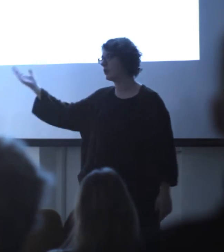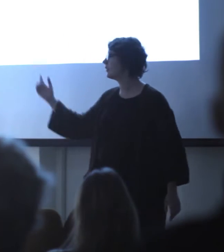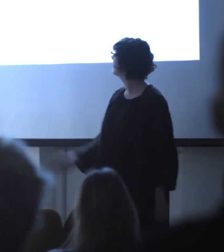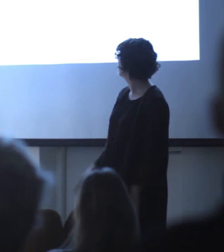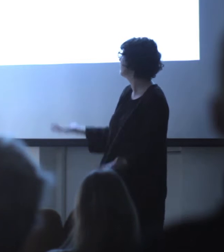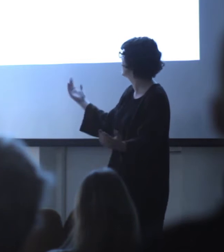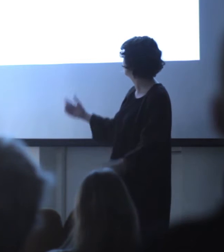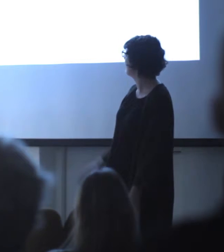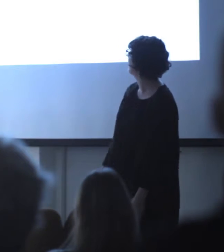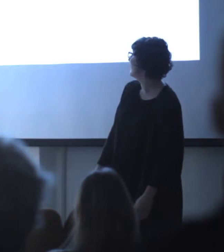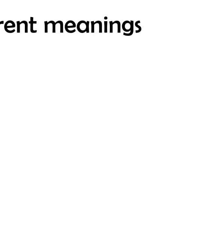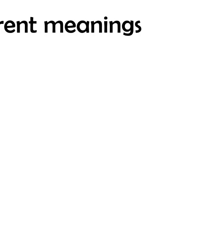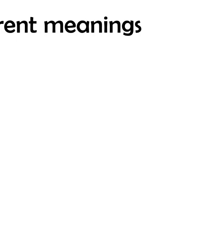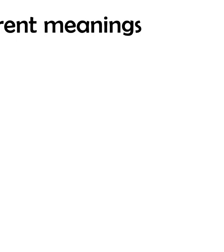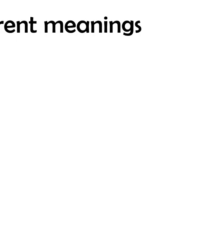before I walk.